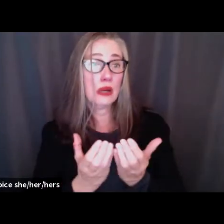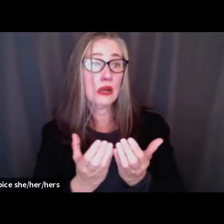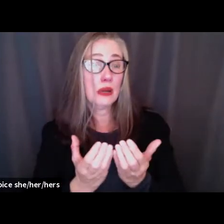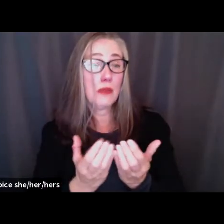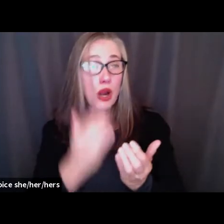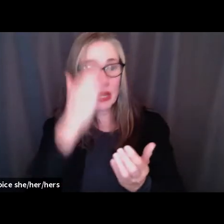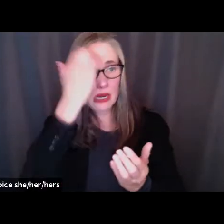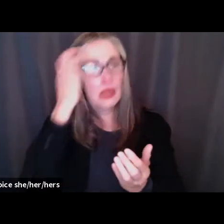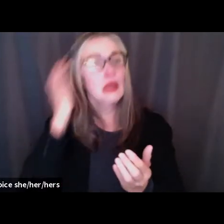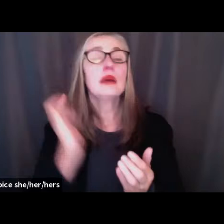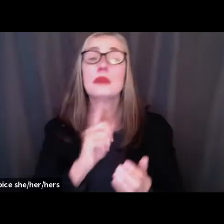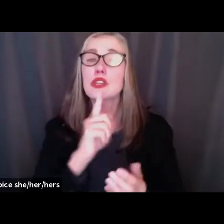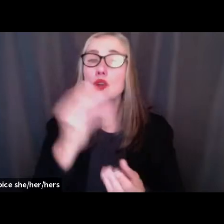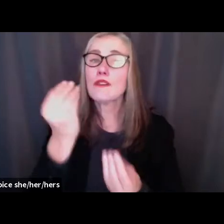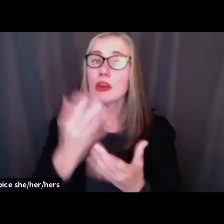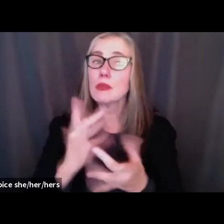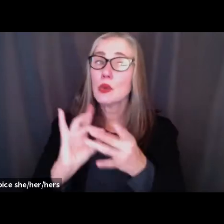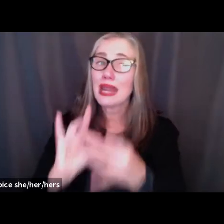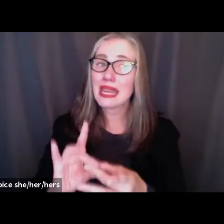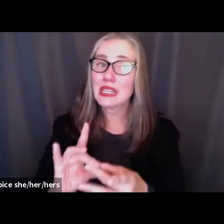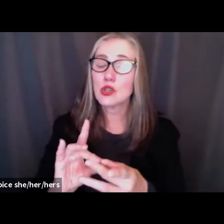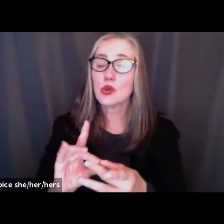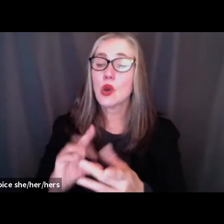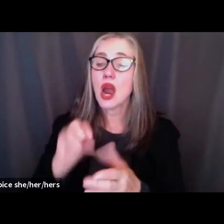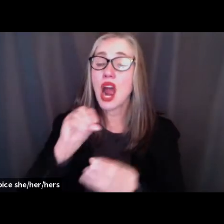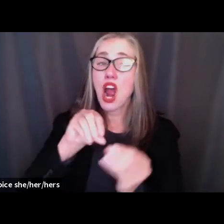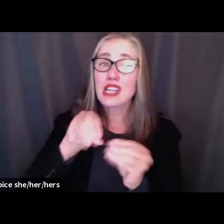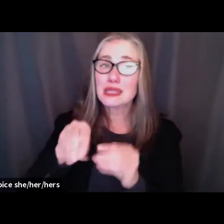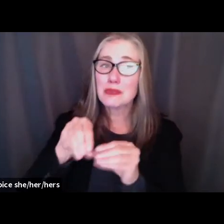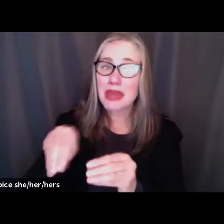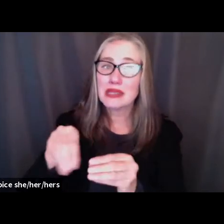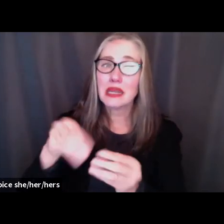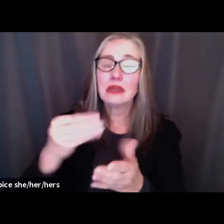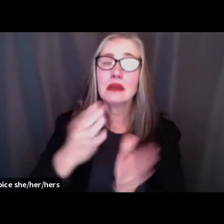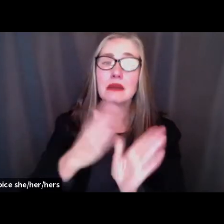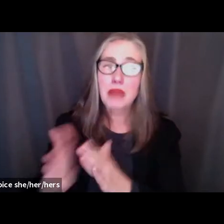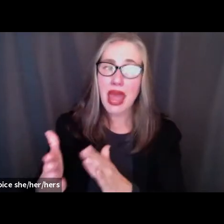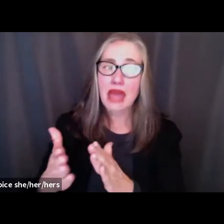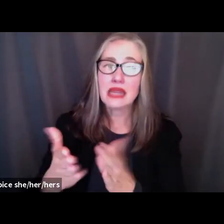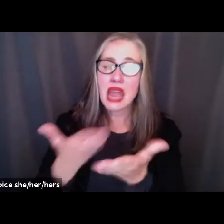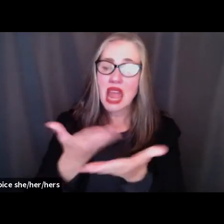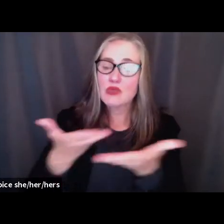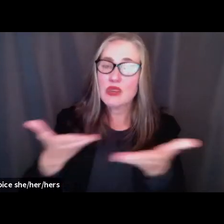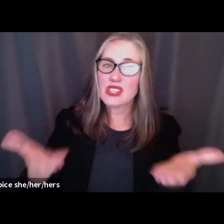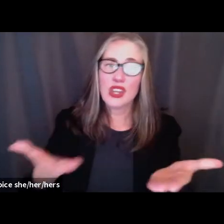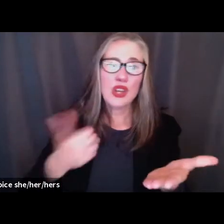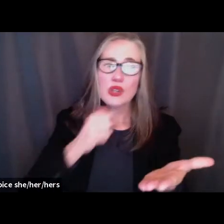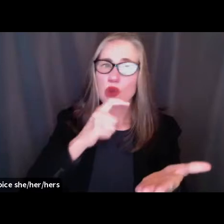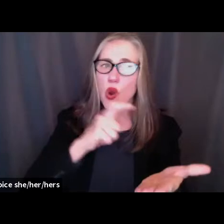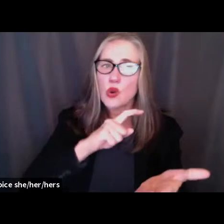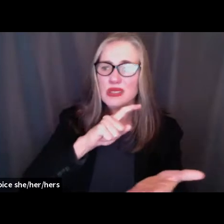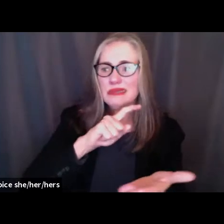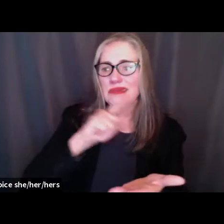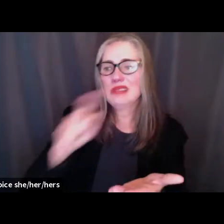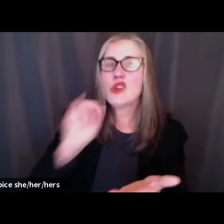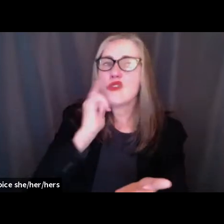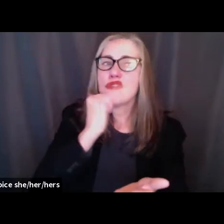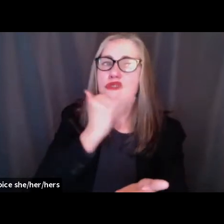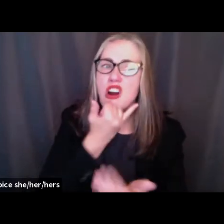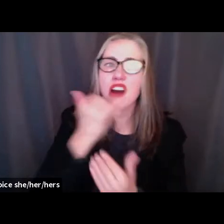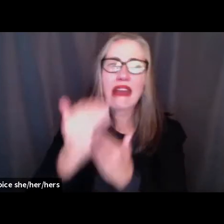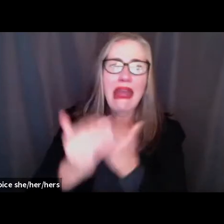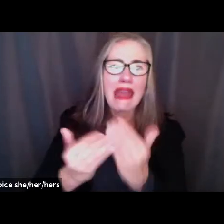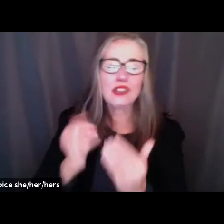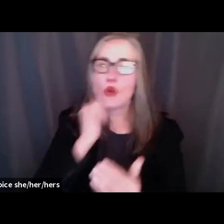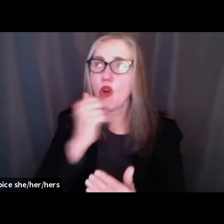that information about our spending plan, about our resources, don't fall into hands that or eyes